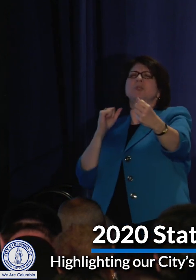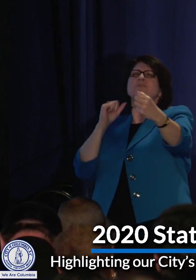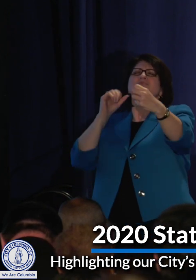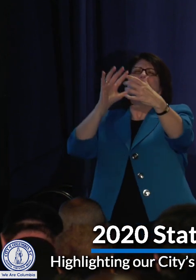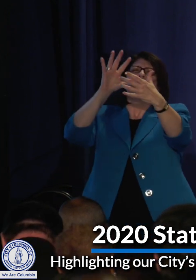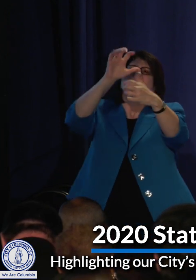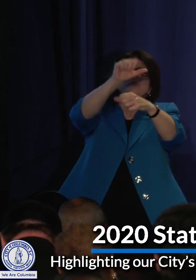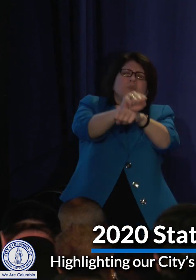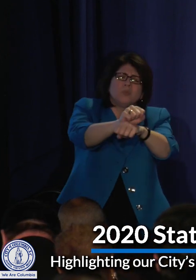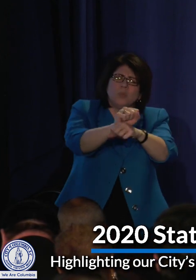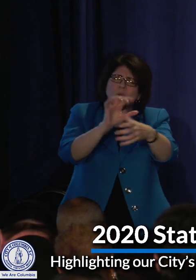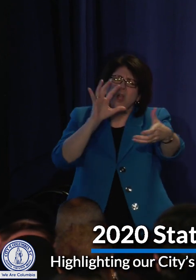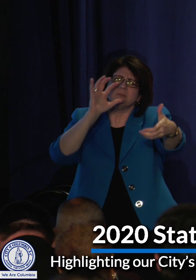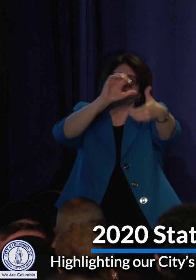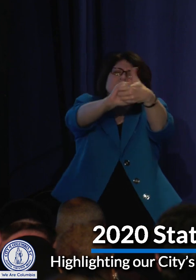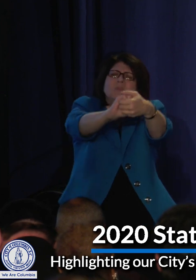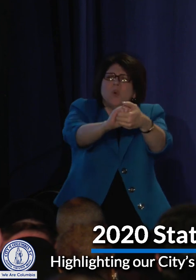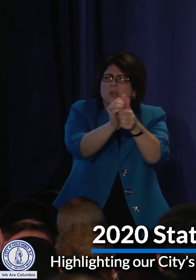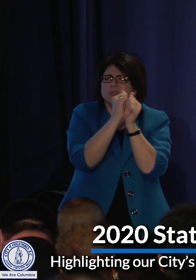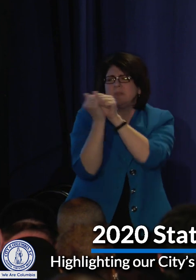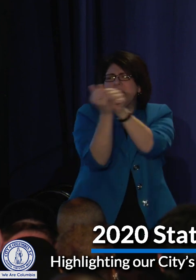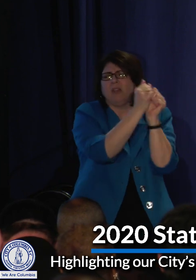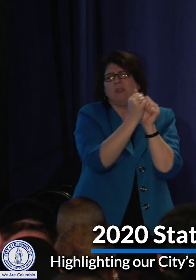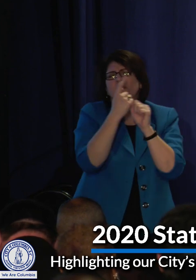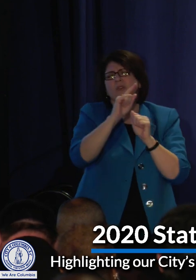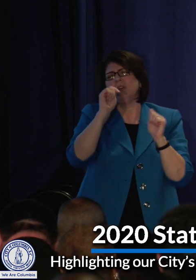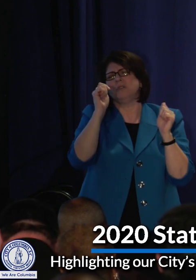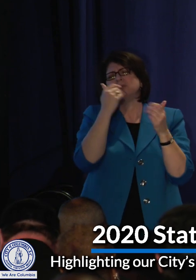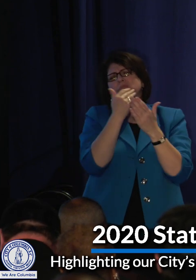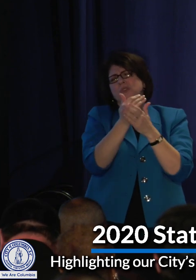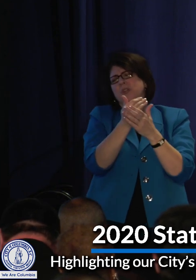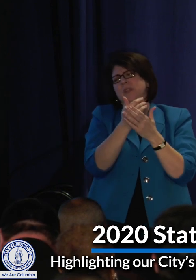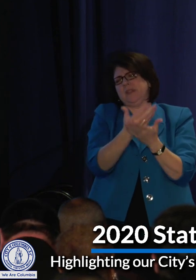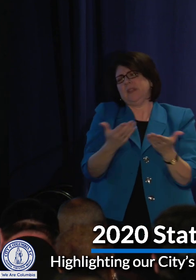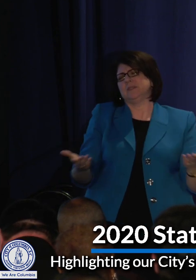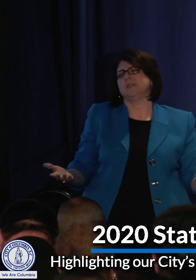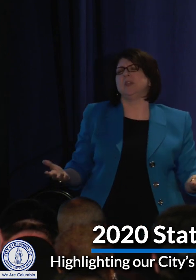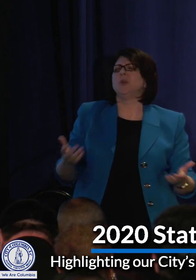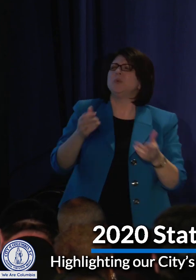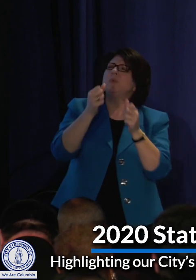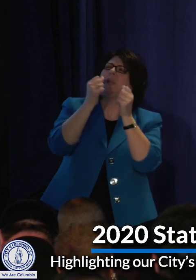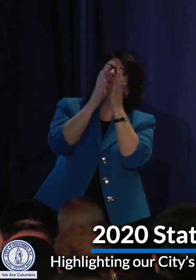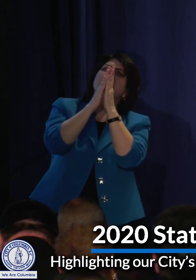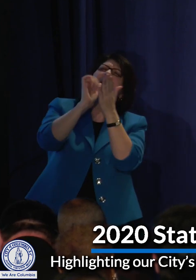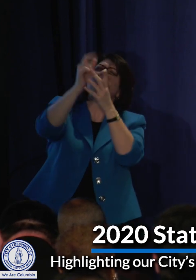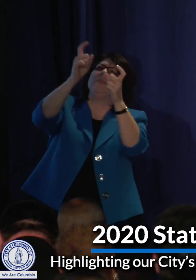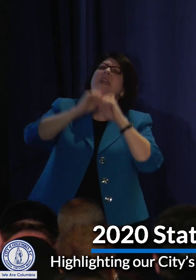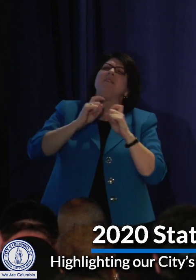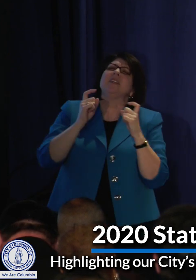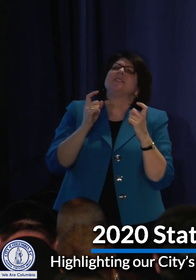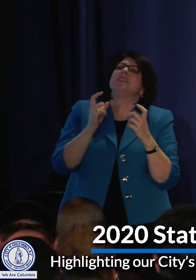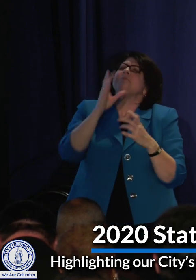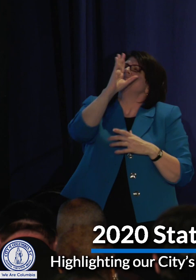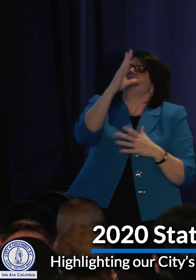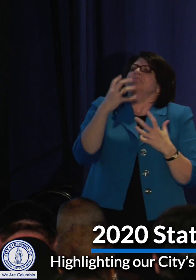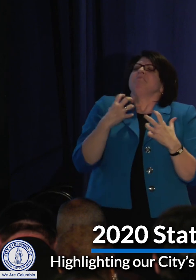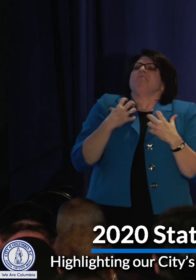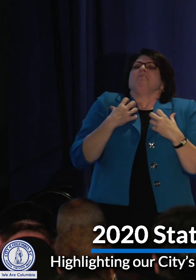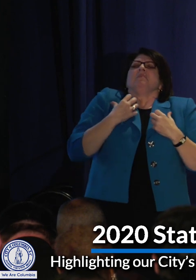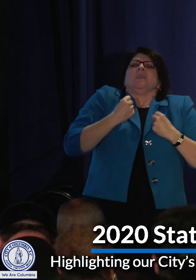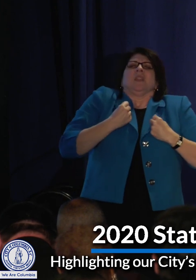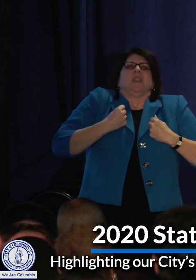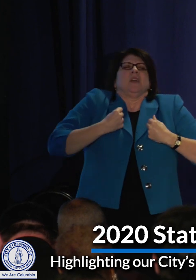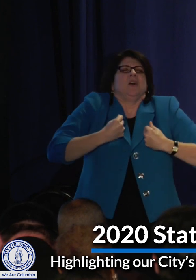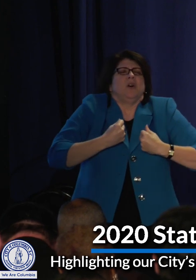work together for the sake of the common good. Father, we pray that you would give us the courage to step out, to reach